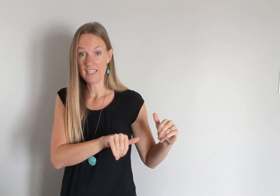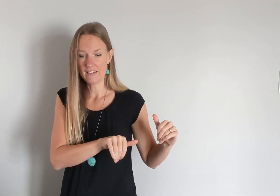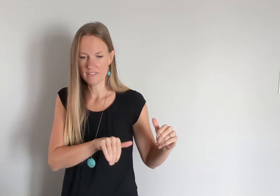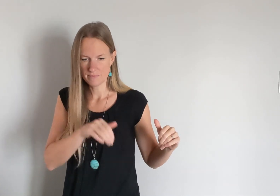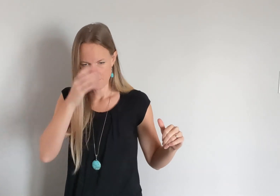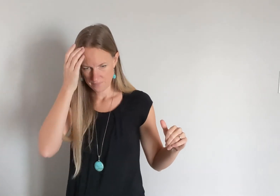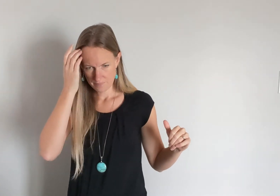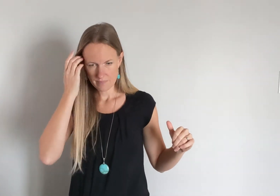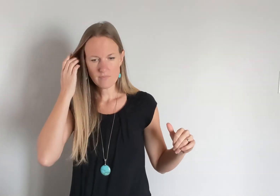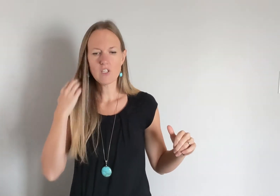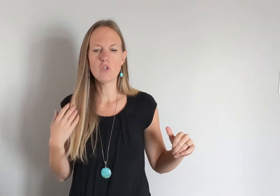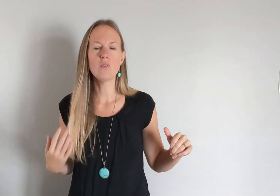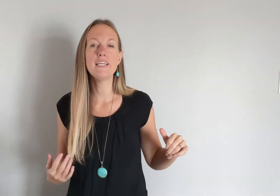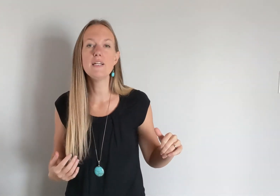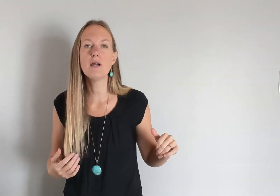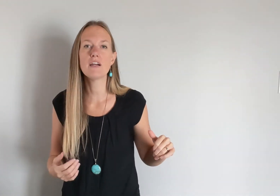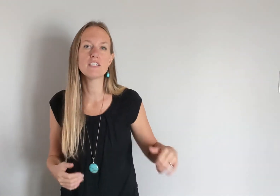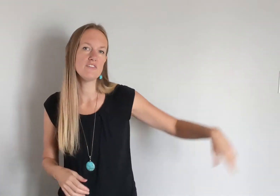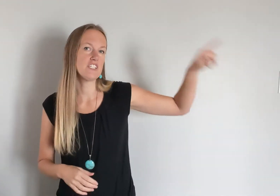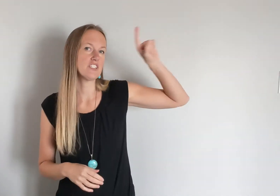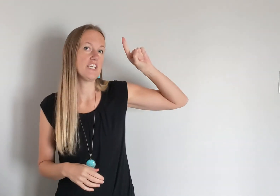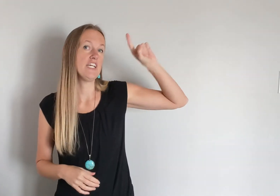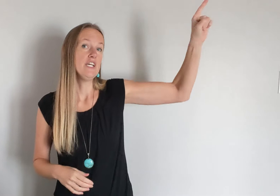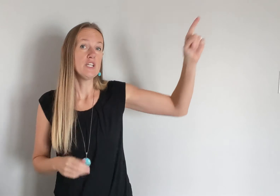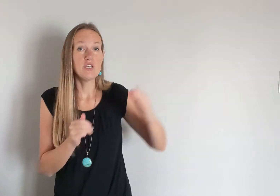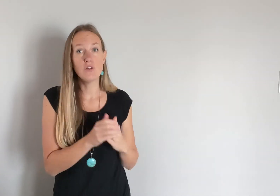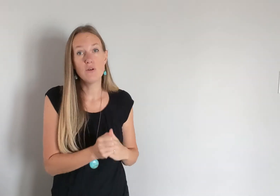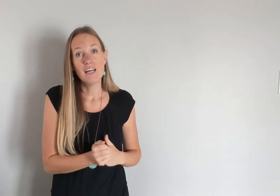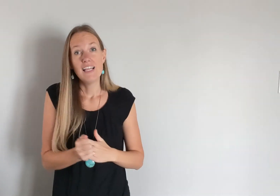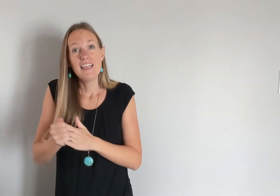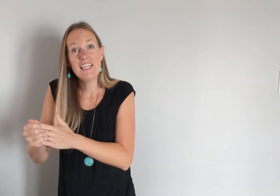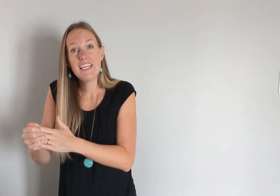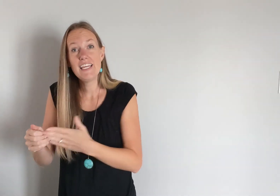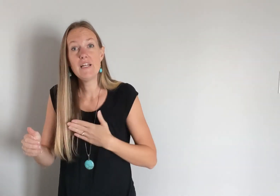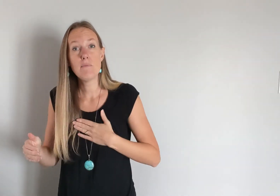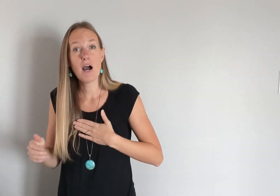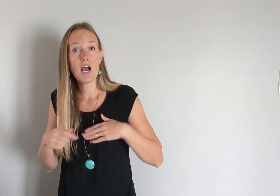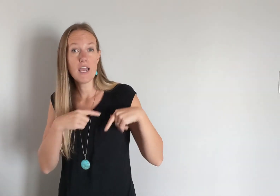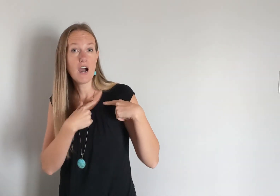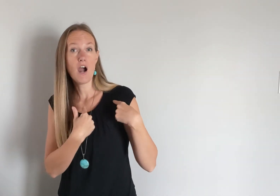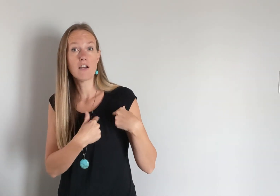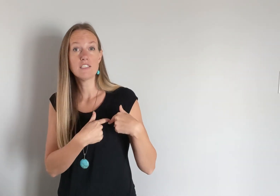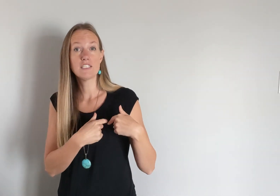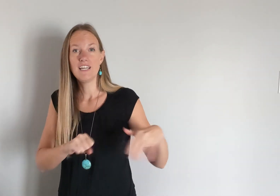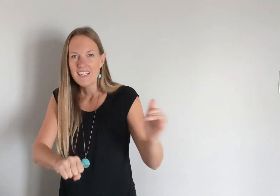leave. You lead my heart to victory. You lead my heart